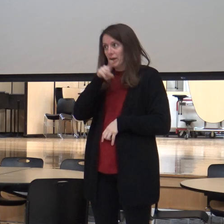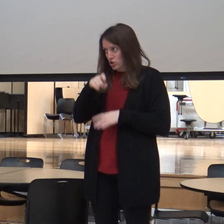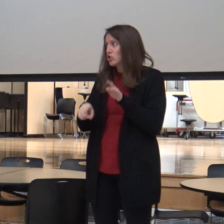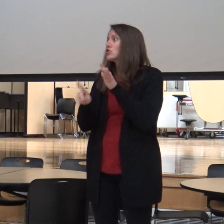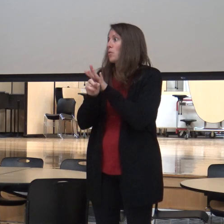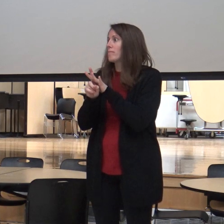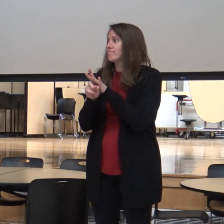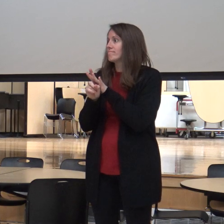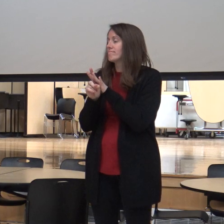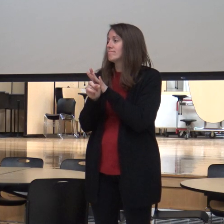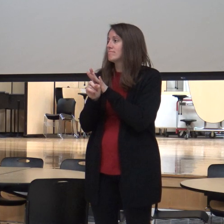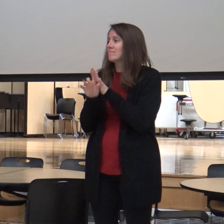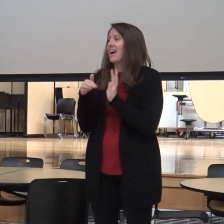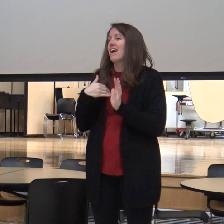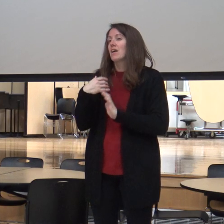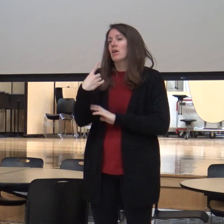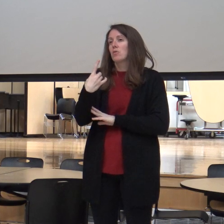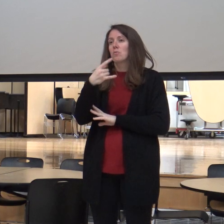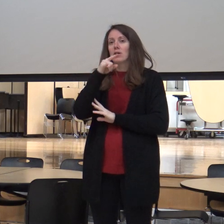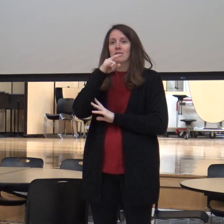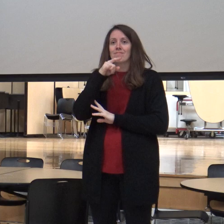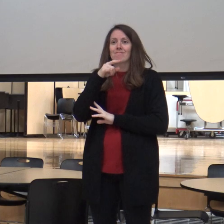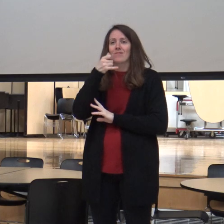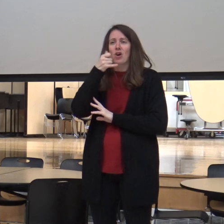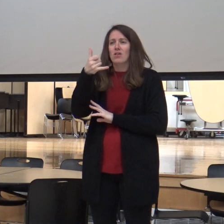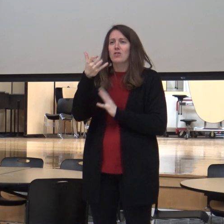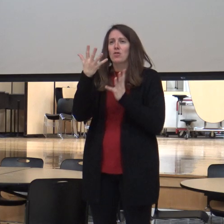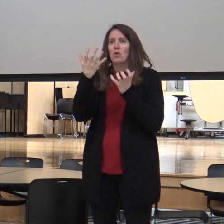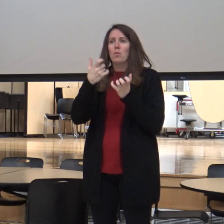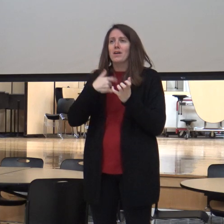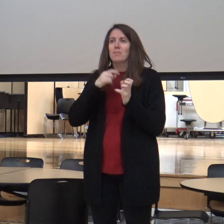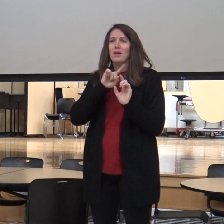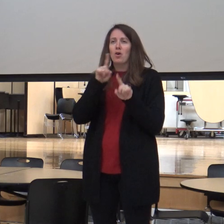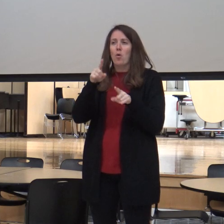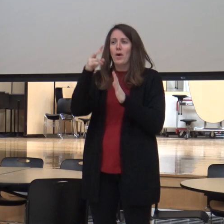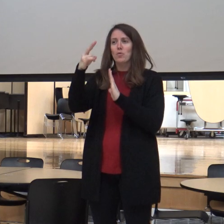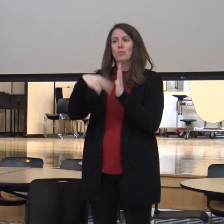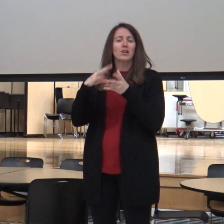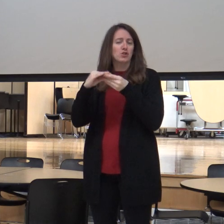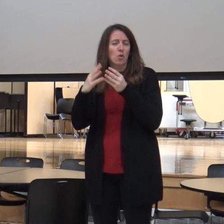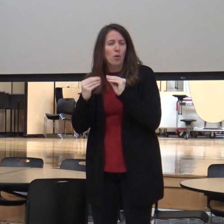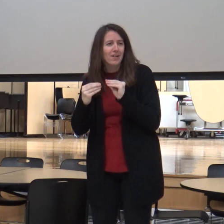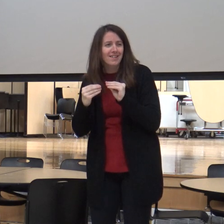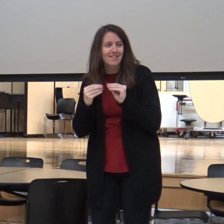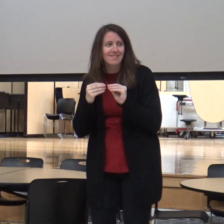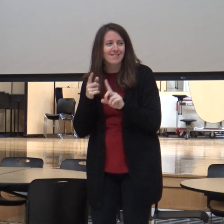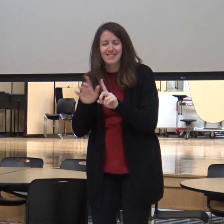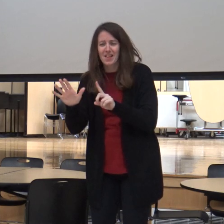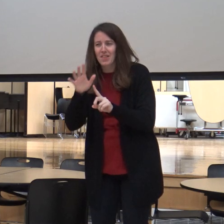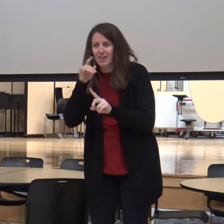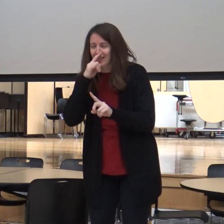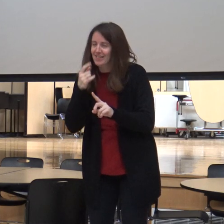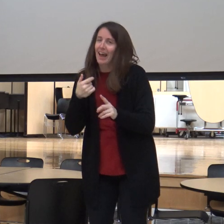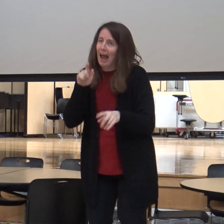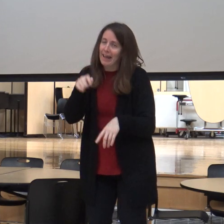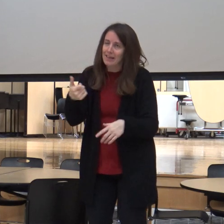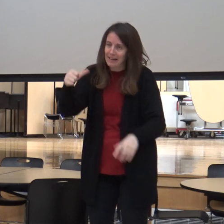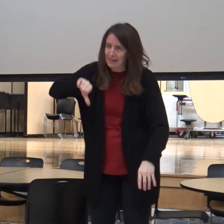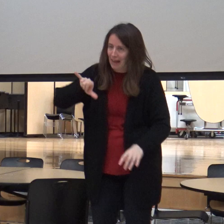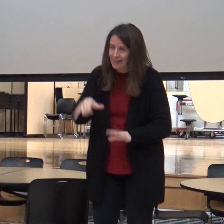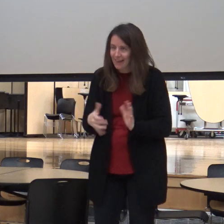had one caller that wanted us to come read a bedtime story to their kiddo. I had to decline that. I like writing bedtime stories, but